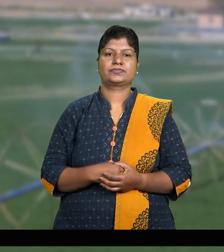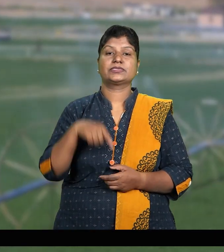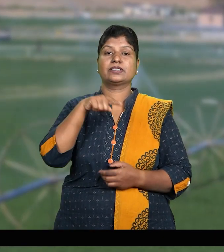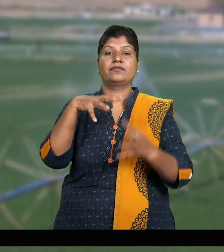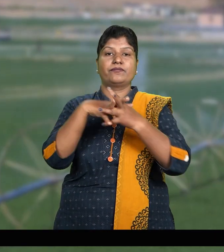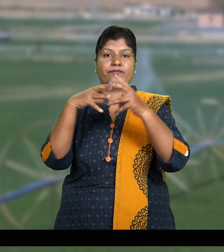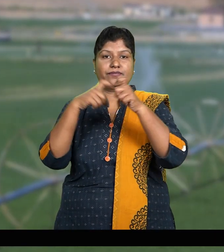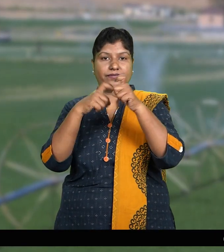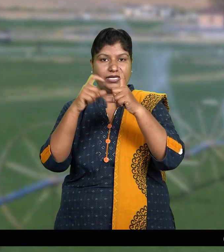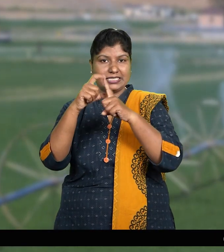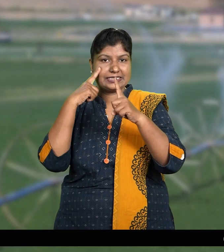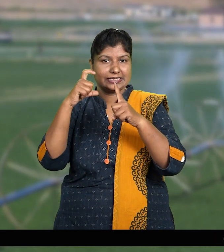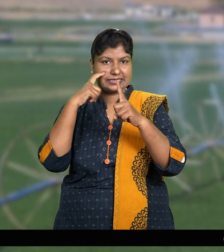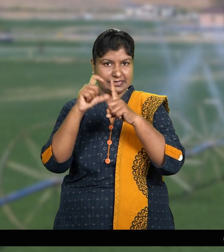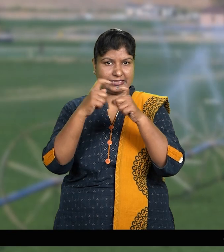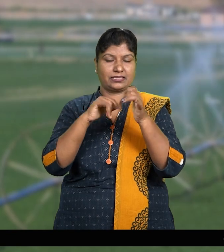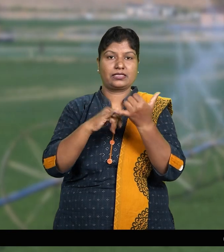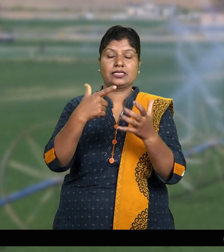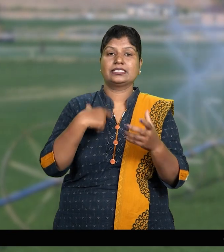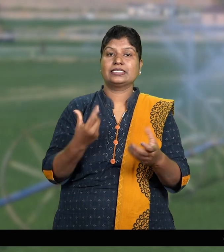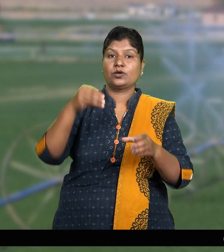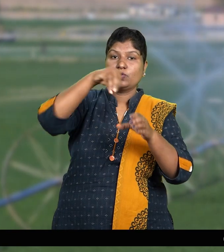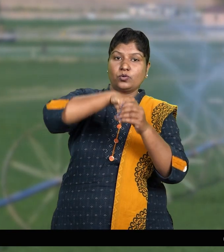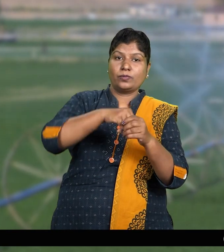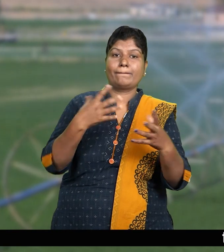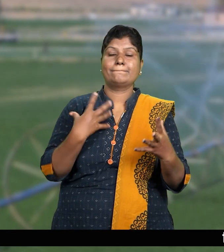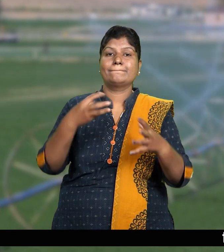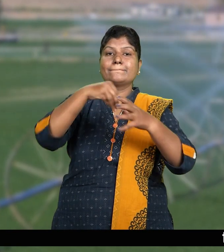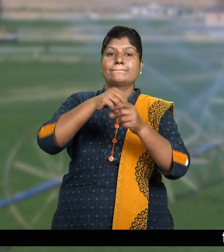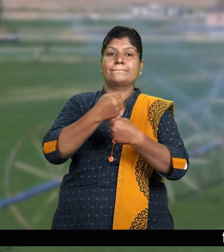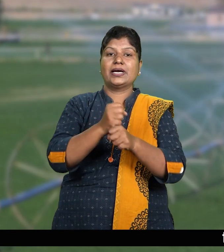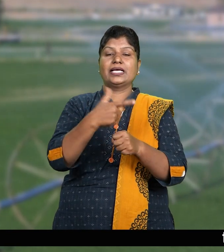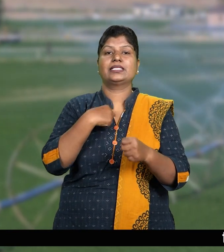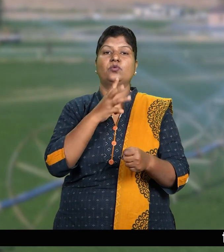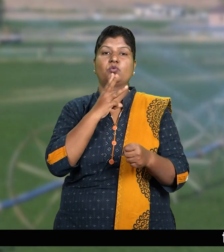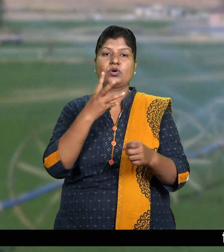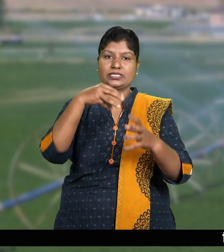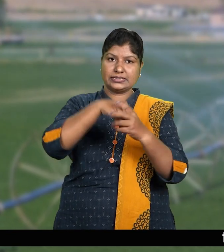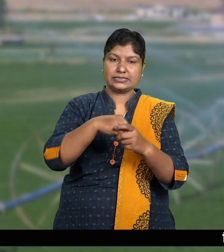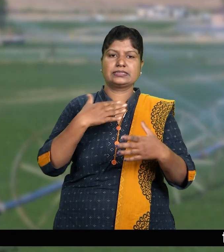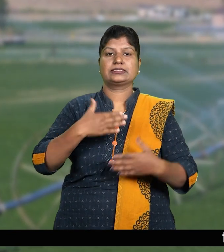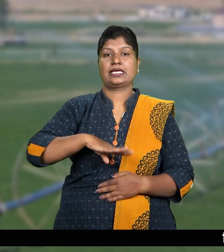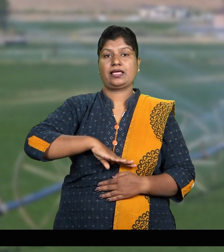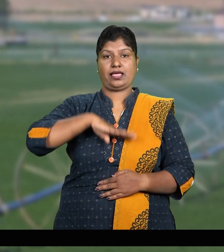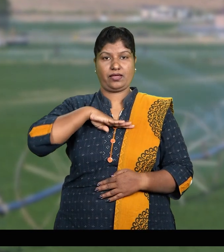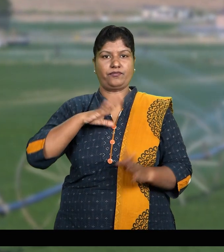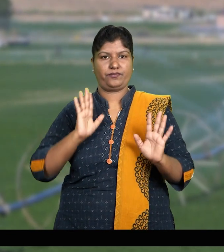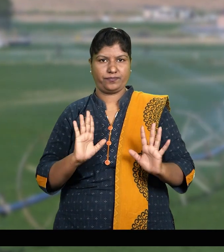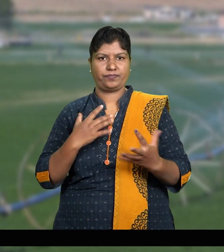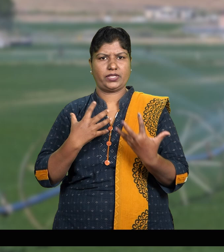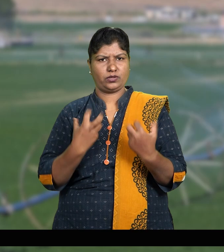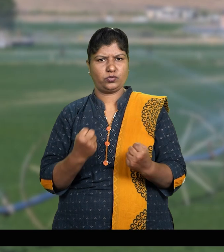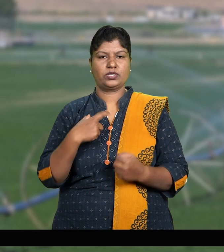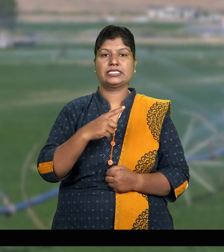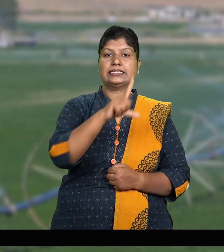The weedicides are diluted with water to the extent required and